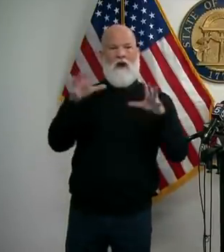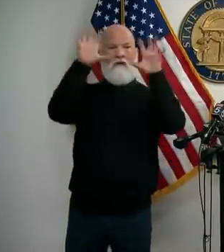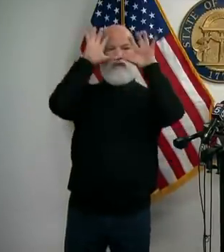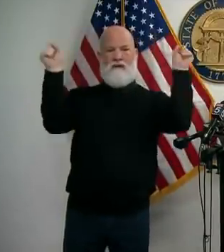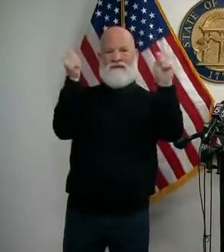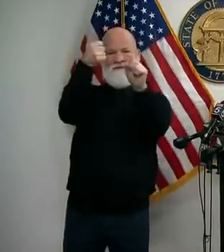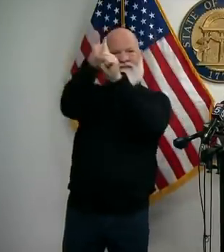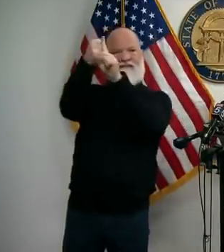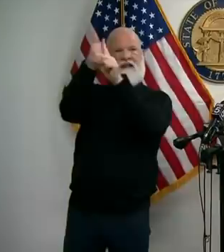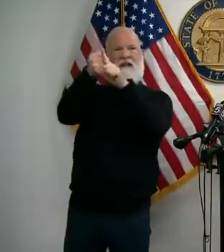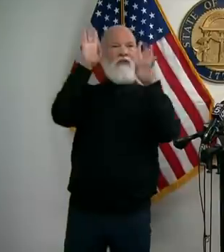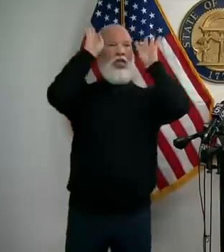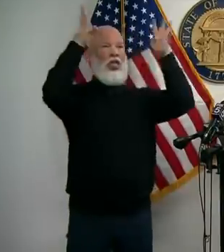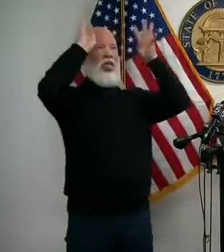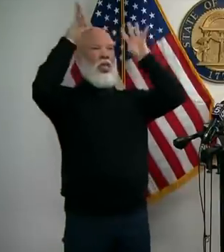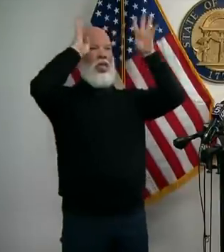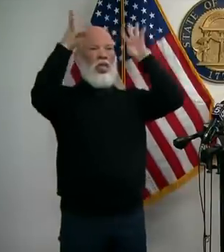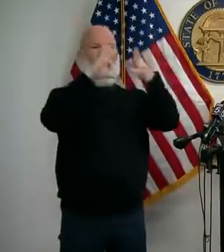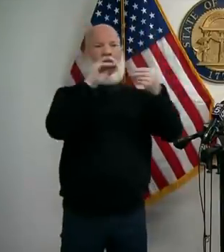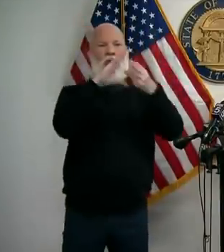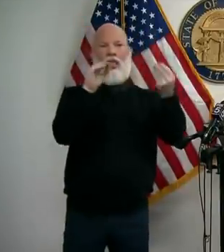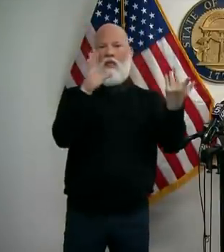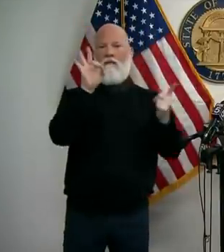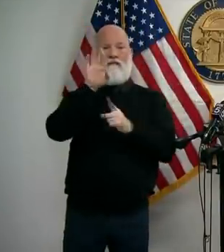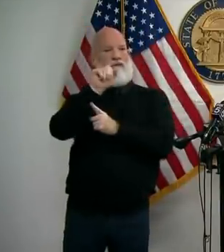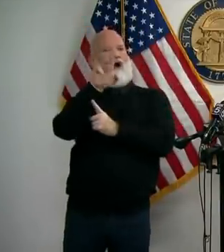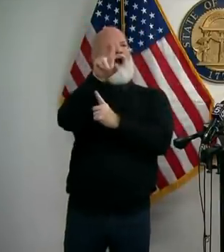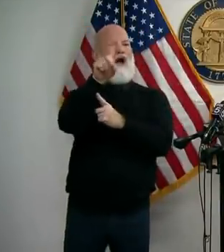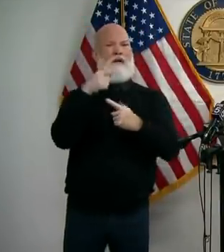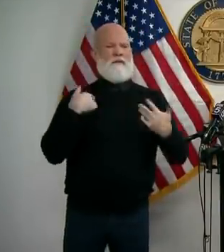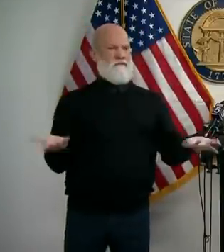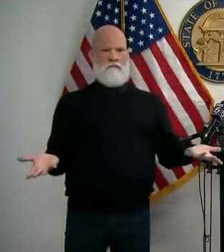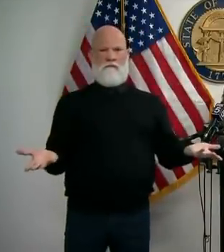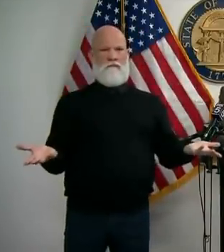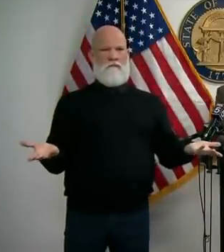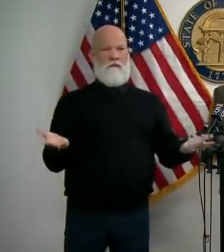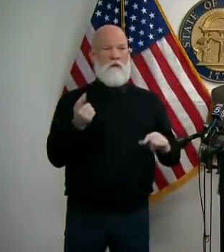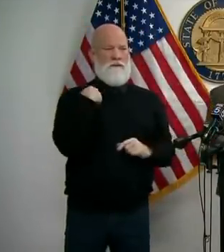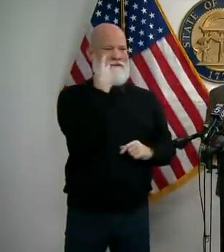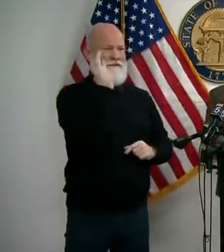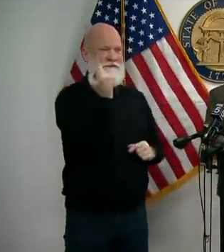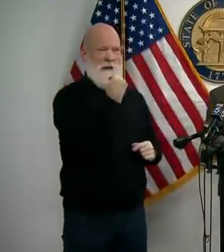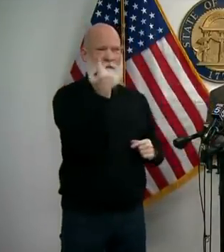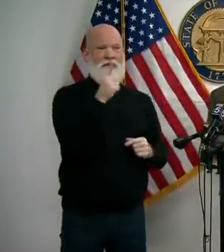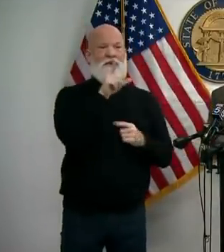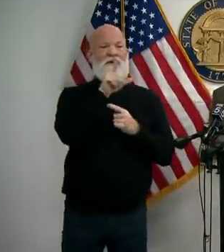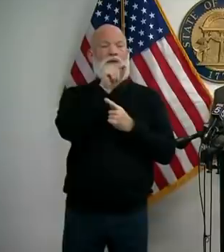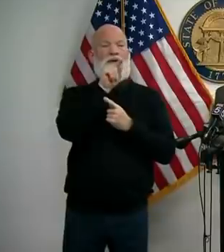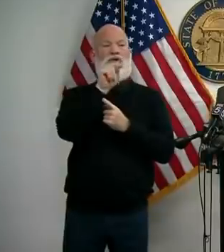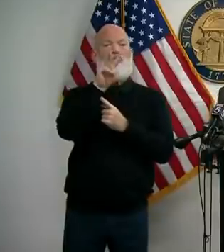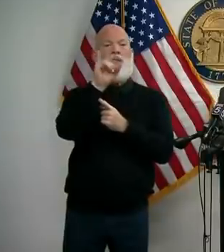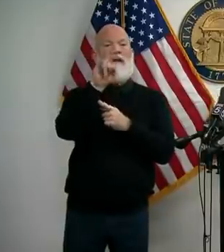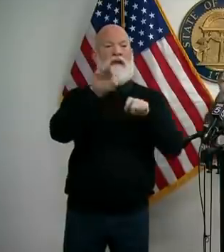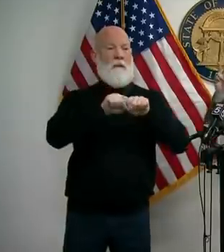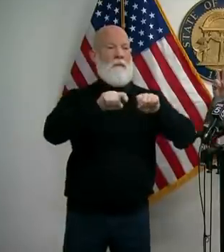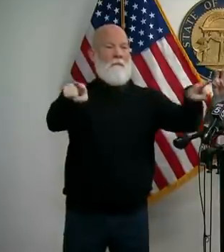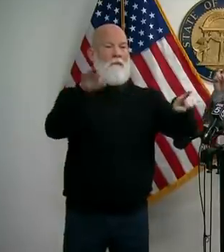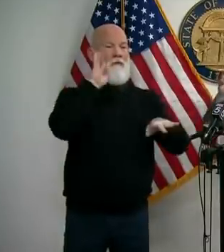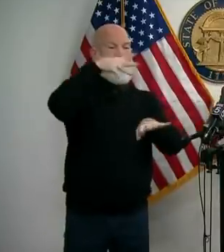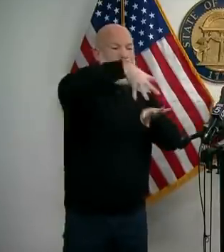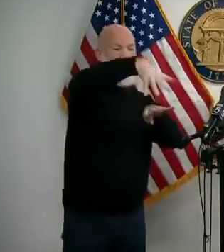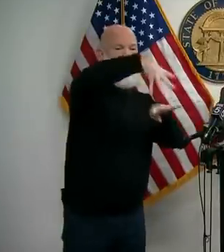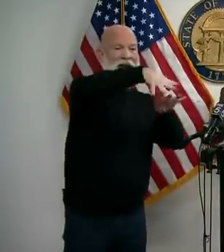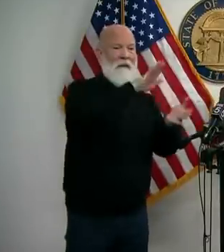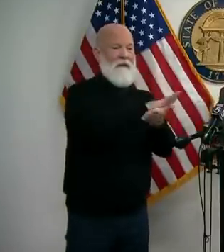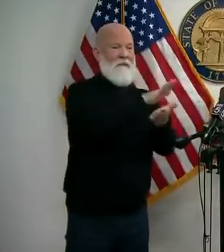where none exists. We've seen a couple of other things. There was somebody put out a tweet that took a picture of shredded paper and said, "We are in